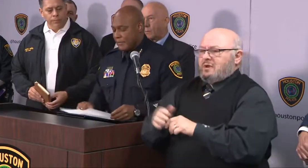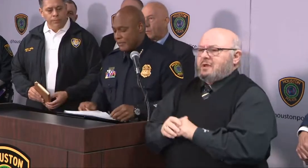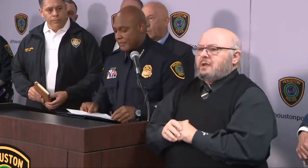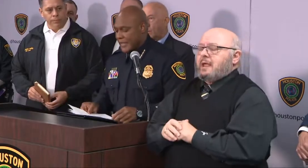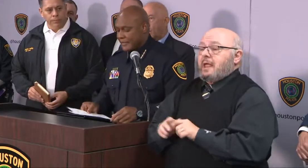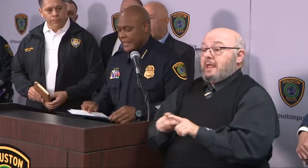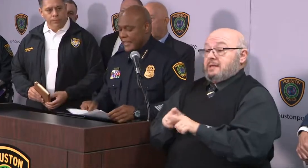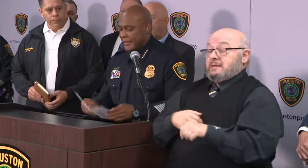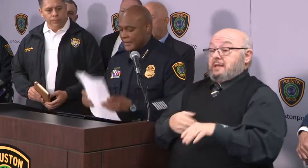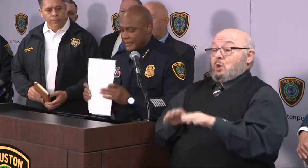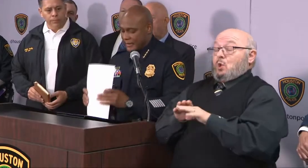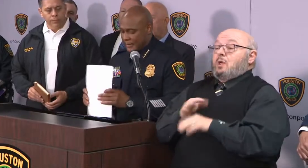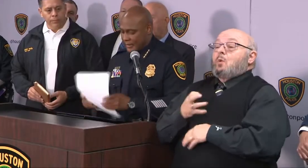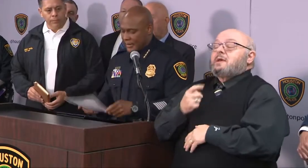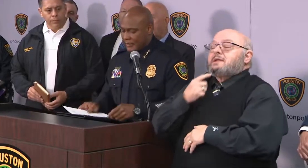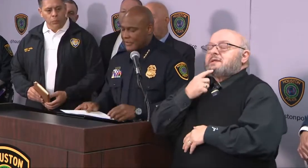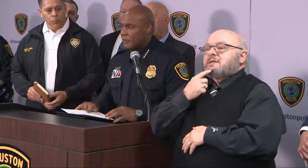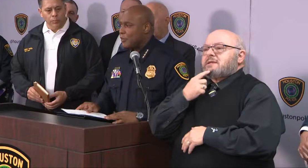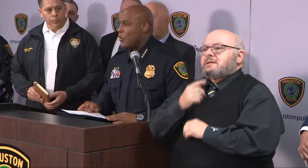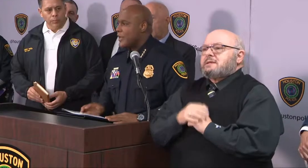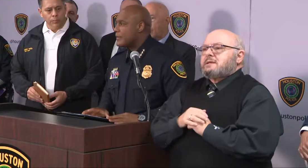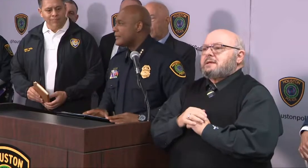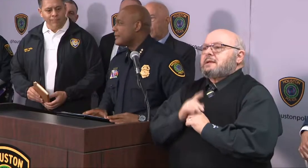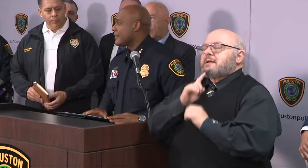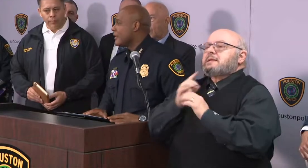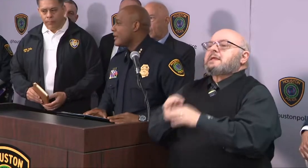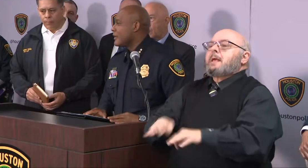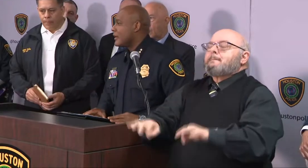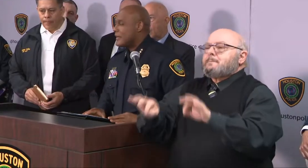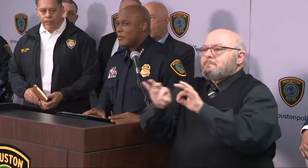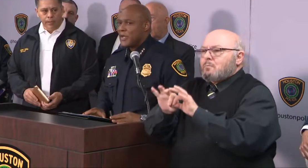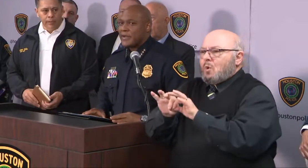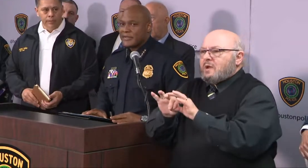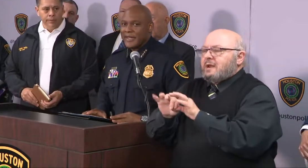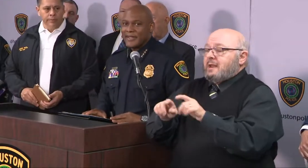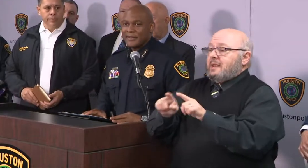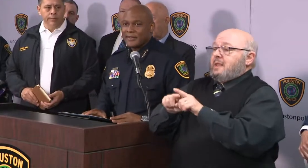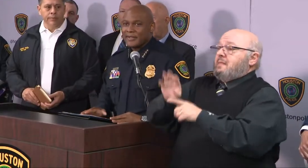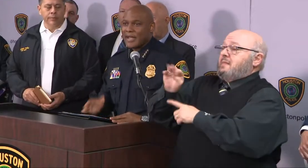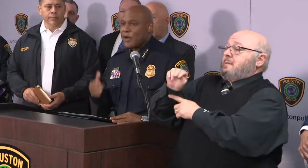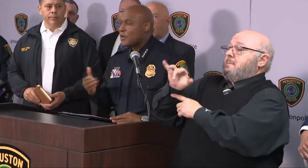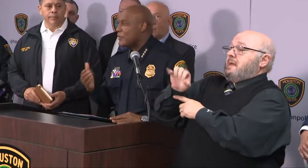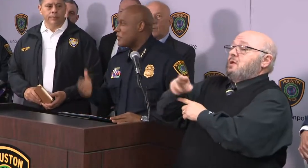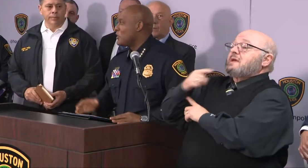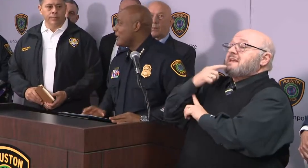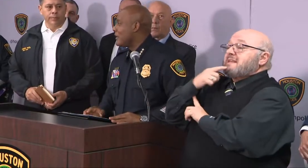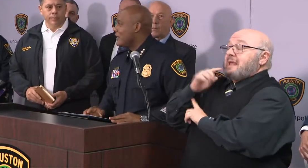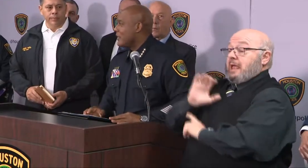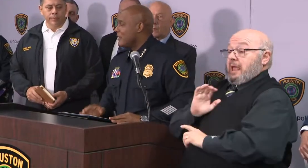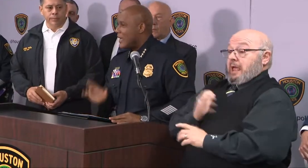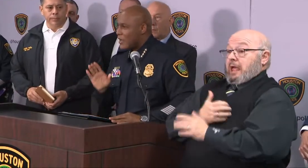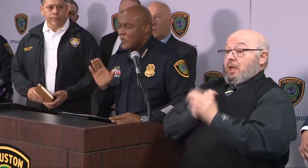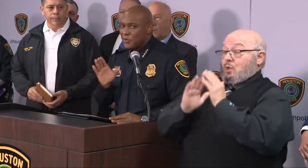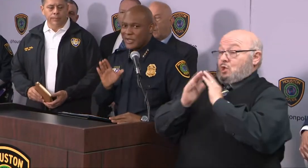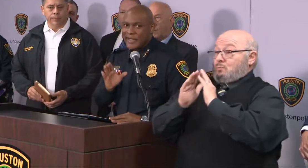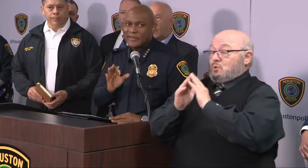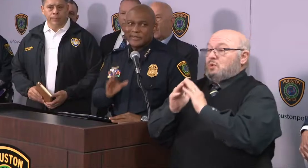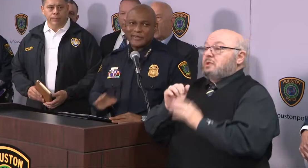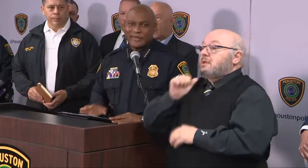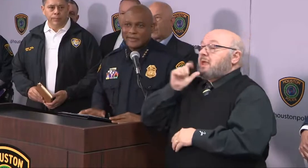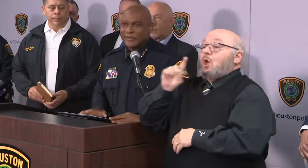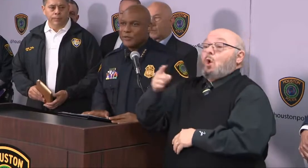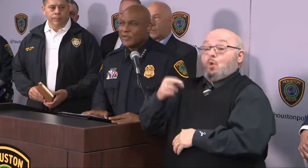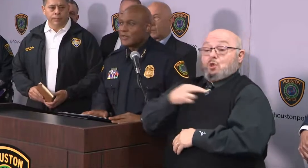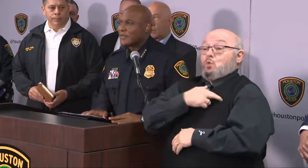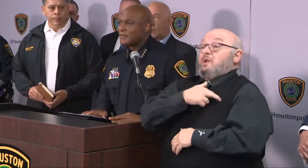out by saying it's important, as the mayor said, that our community, and not only